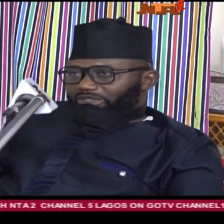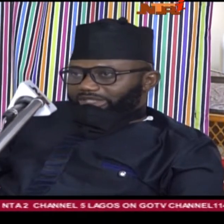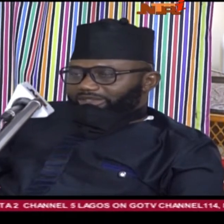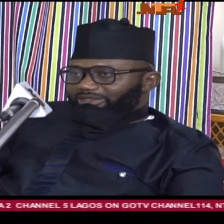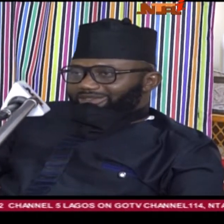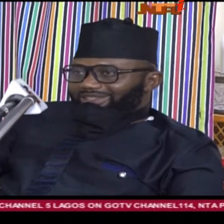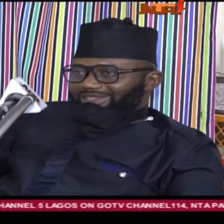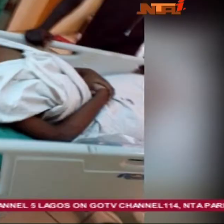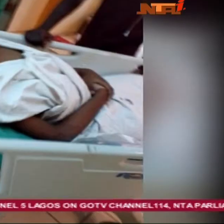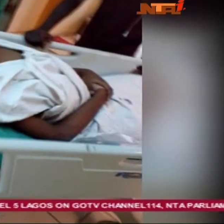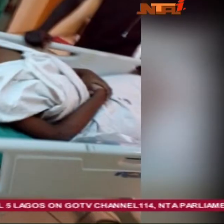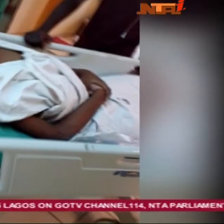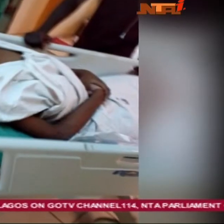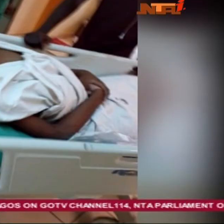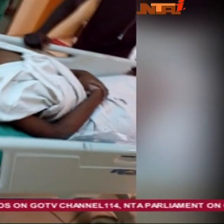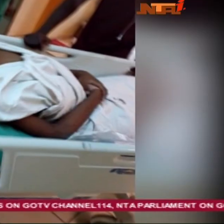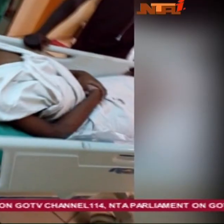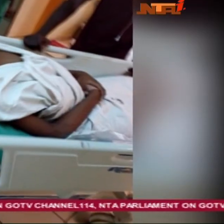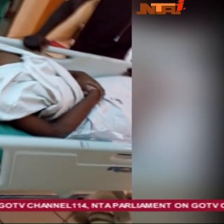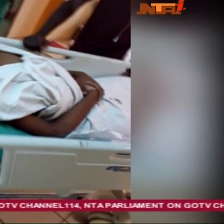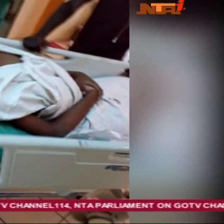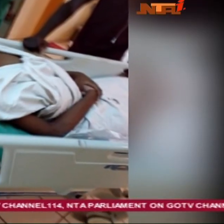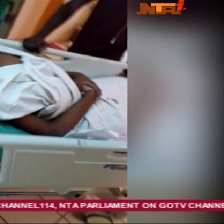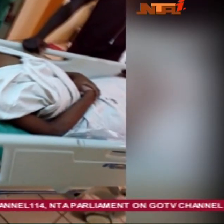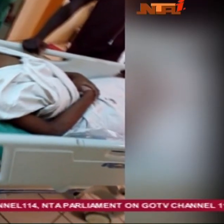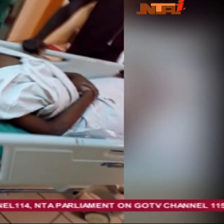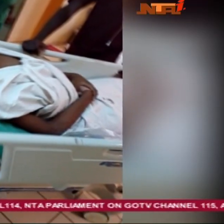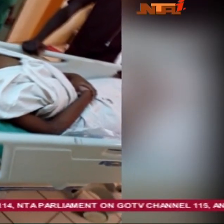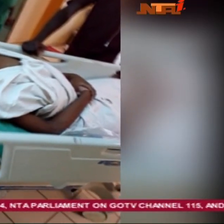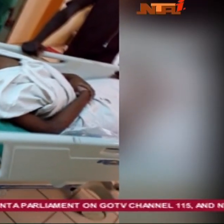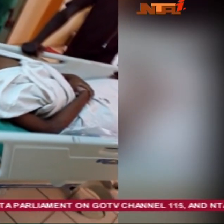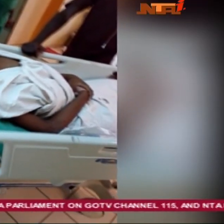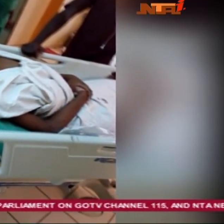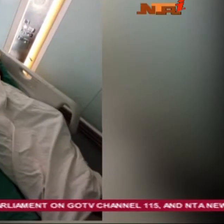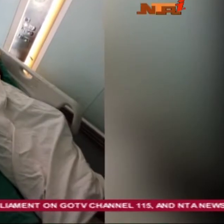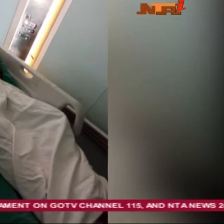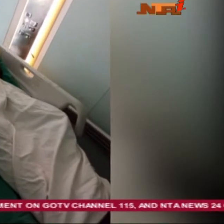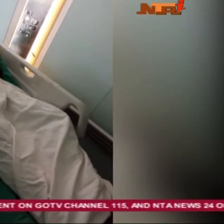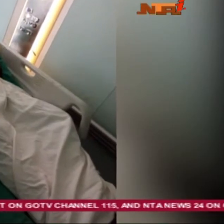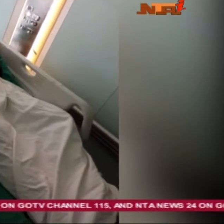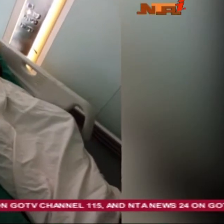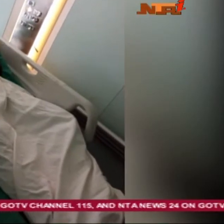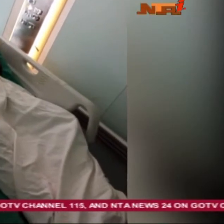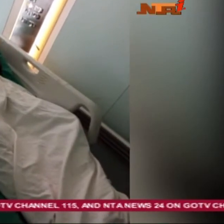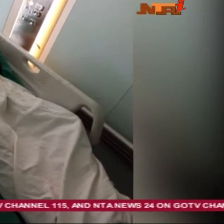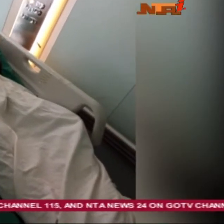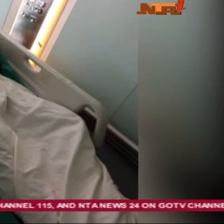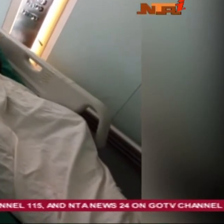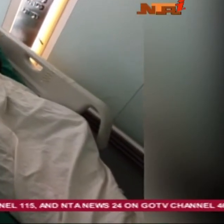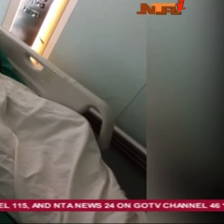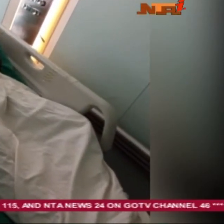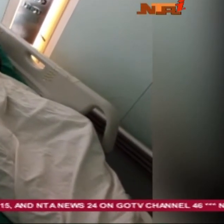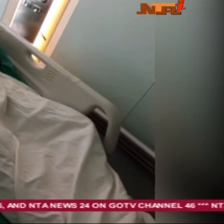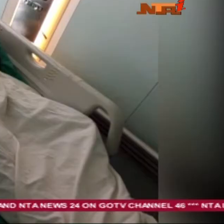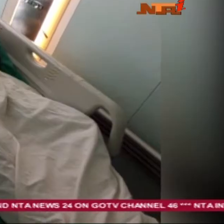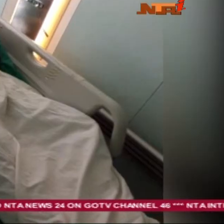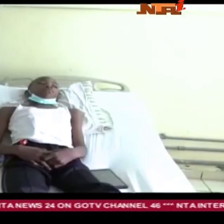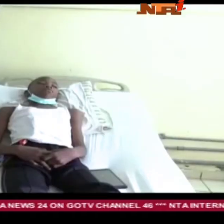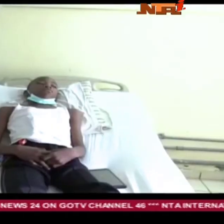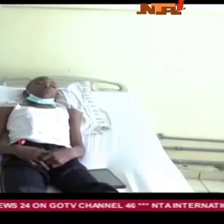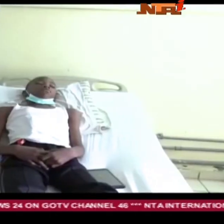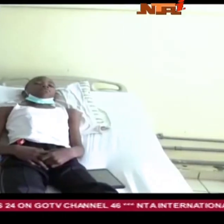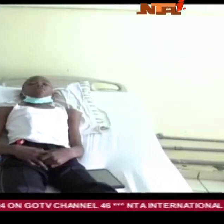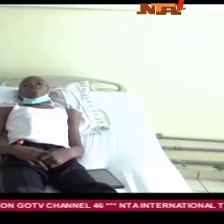been hustling. Iman wants to actualize his dream of becoming a medical doctor to save lives. Iman wants